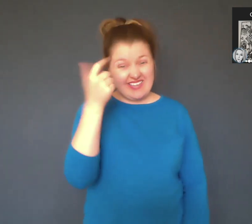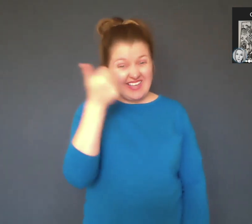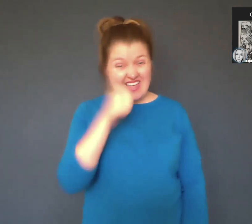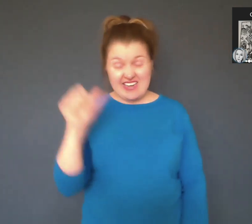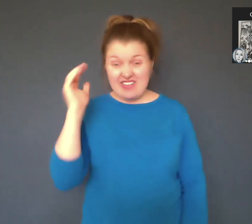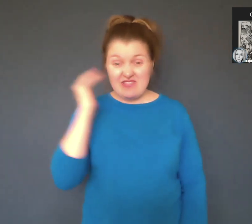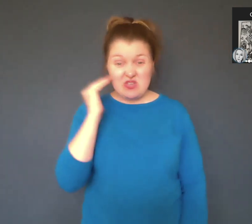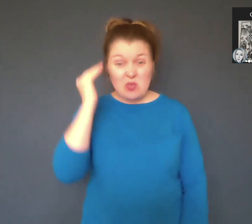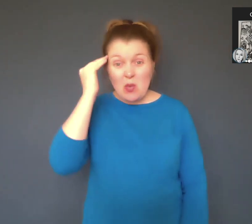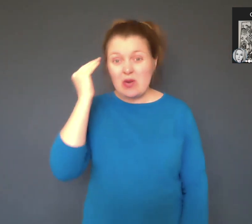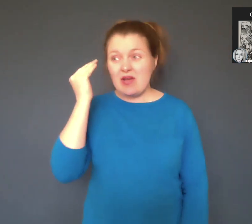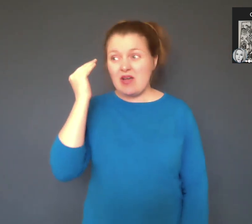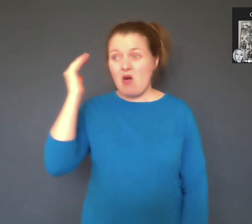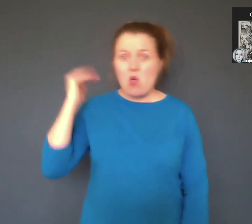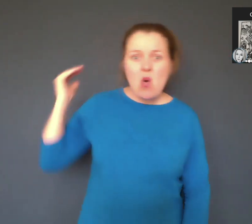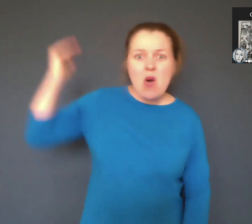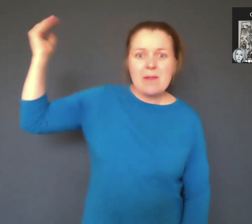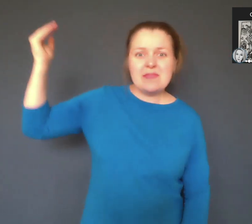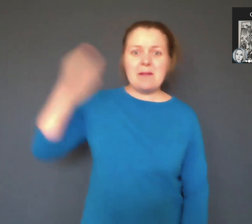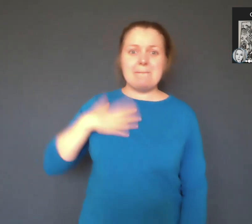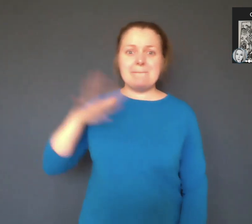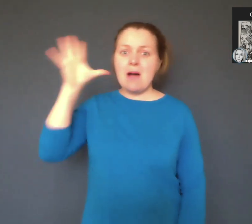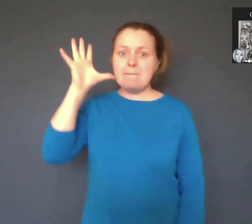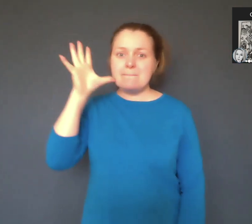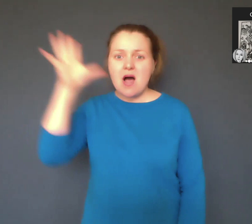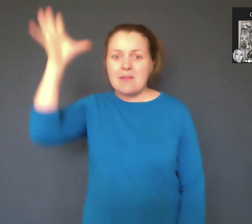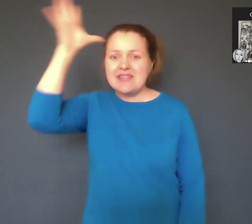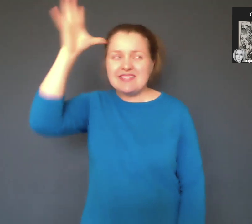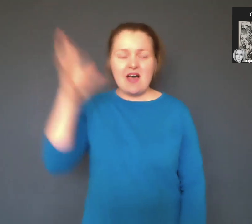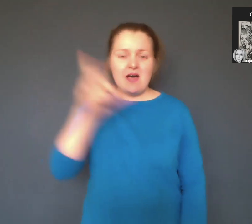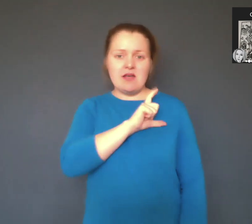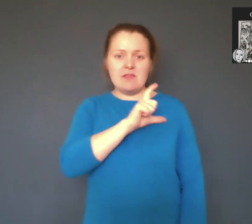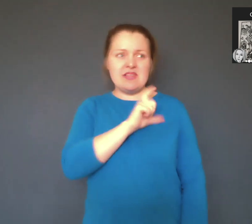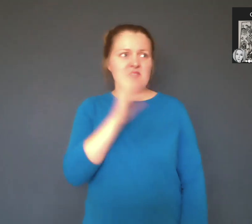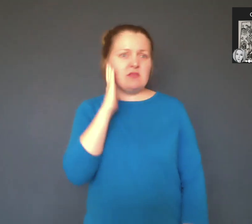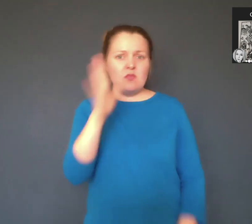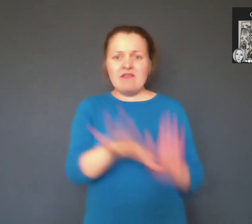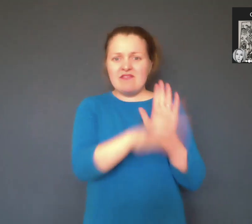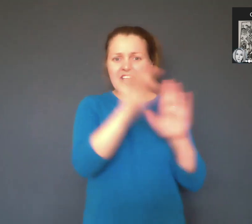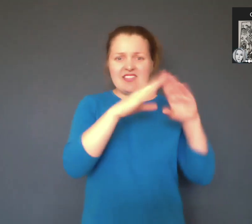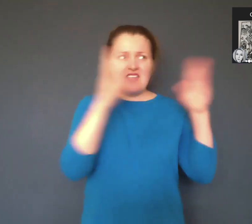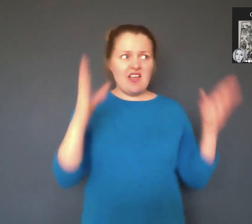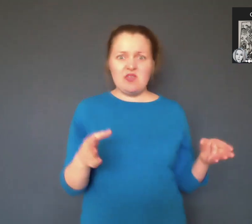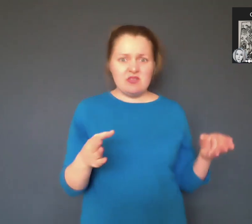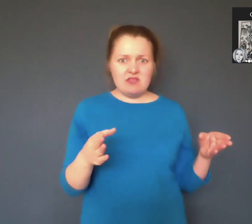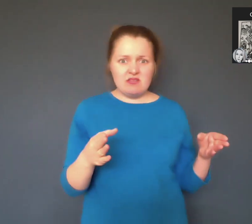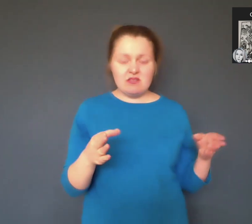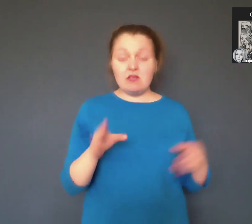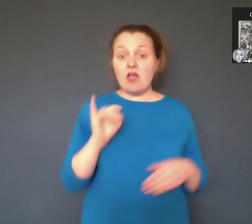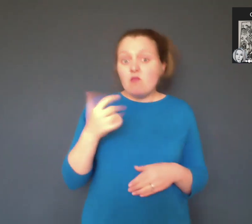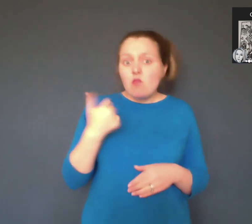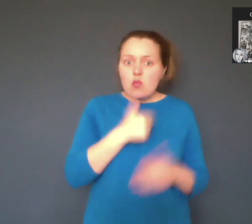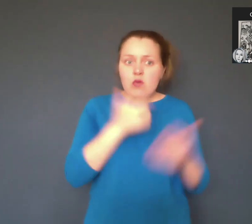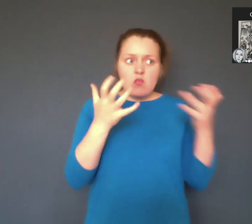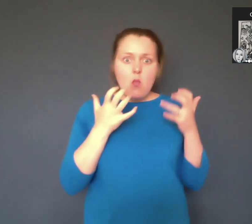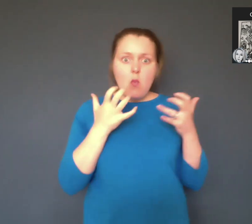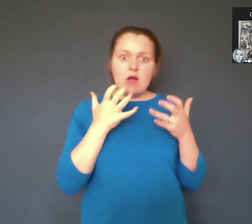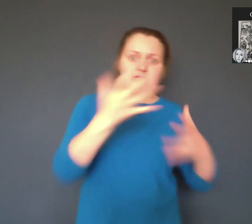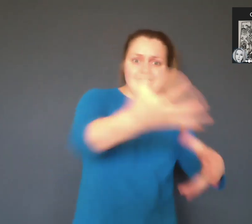going to find the house. If we want all those years back, we have to get them for ourselves." "I don't much like the idea,"